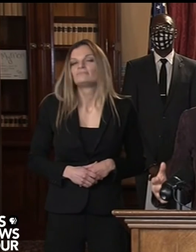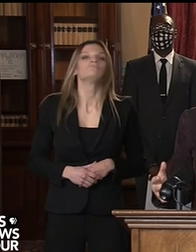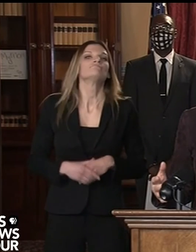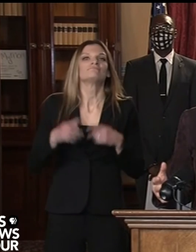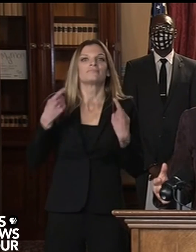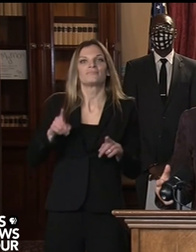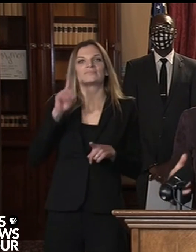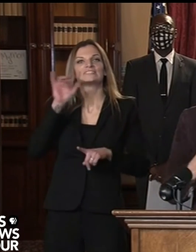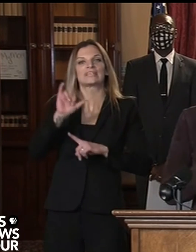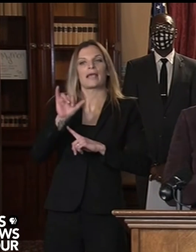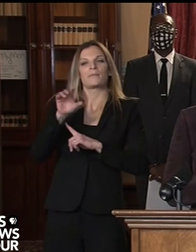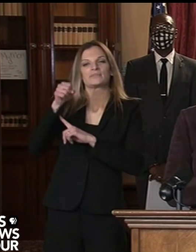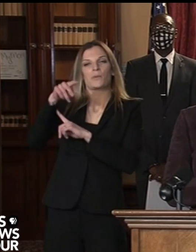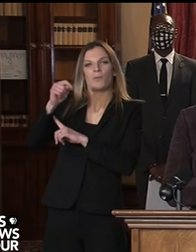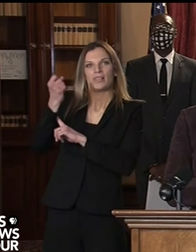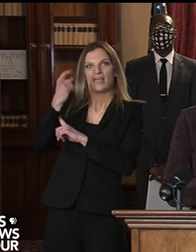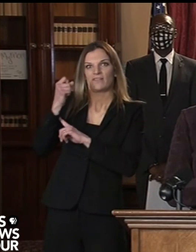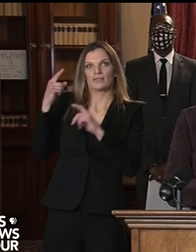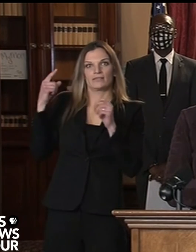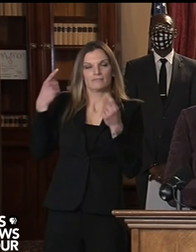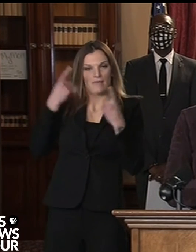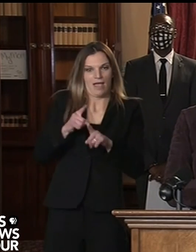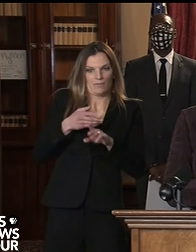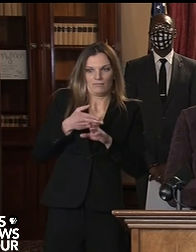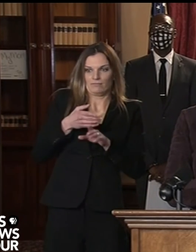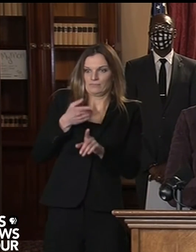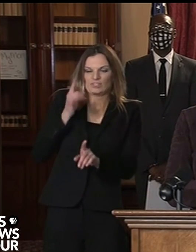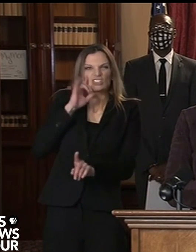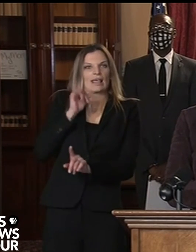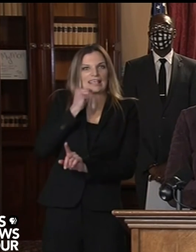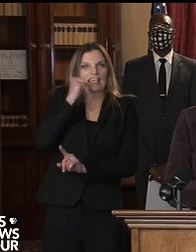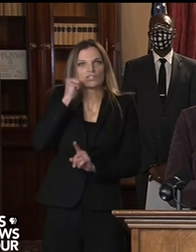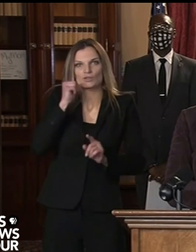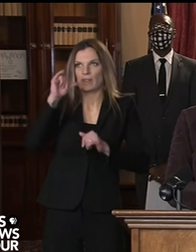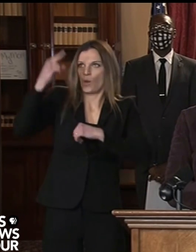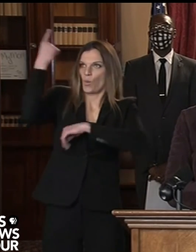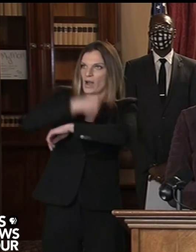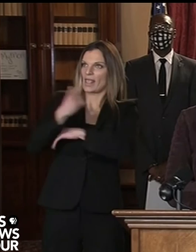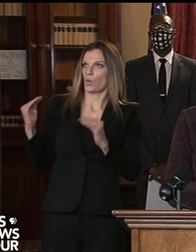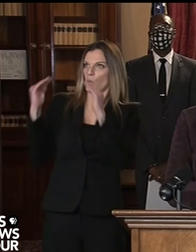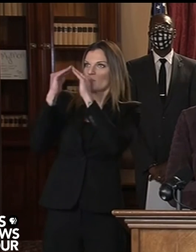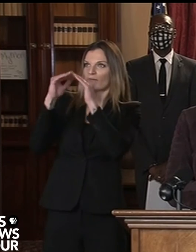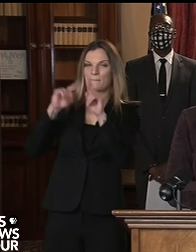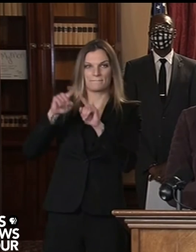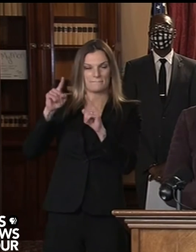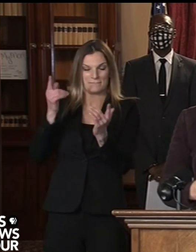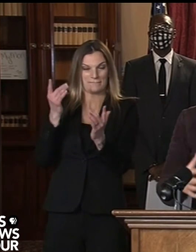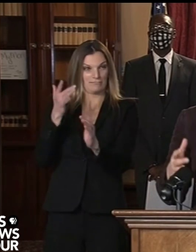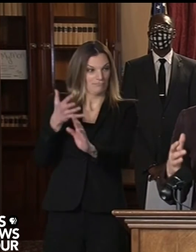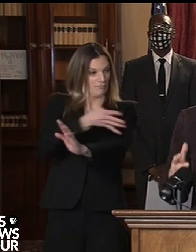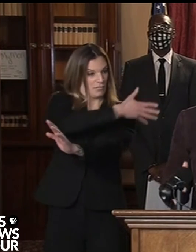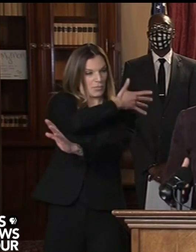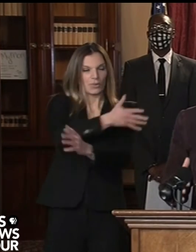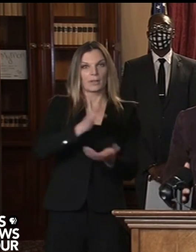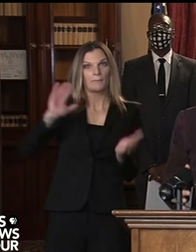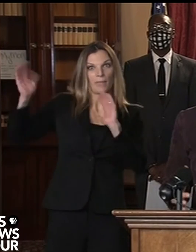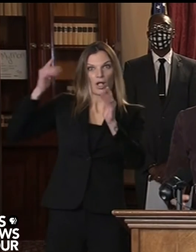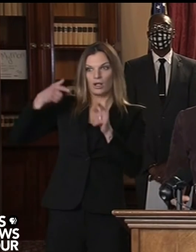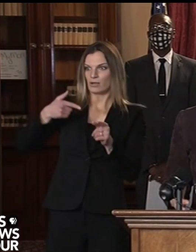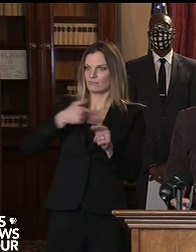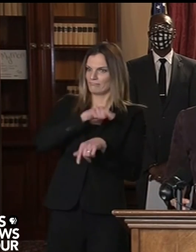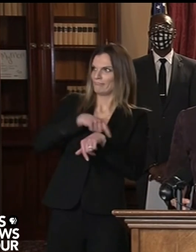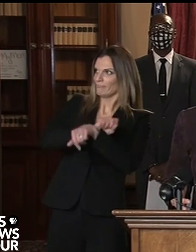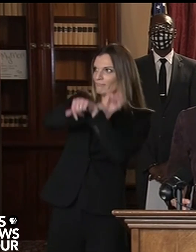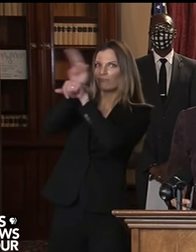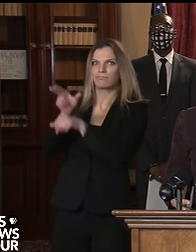a September 11th event just yesterday in America, the number of lives lost just yesterday. If we could all do our